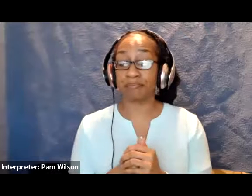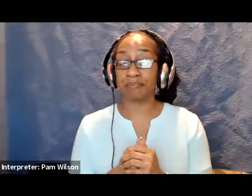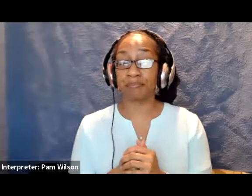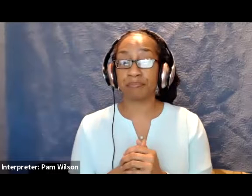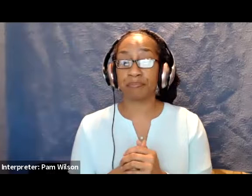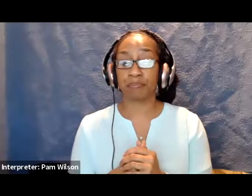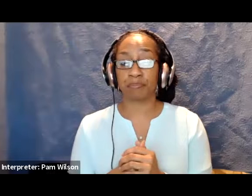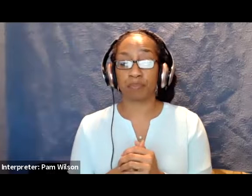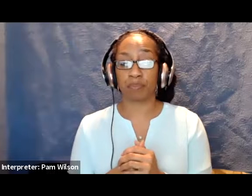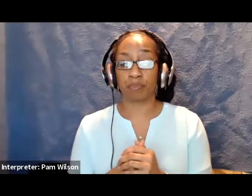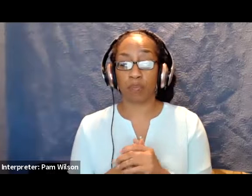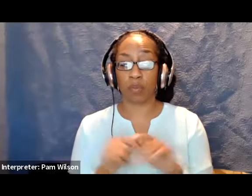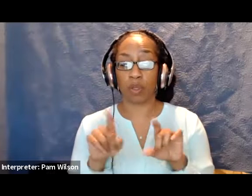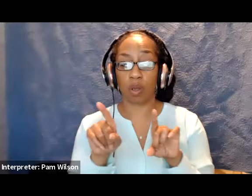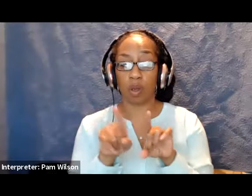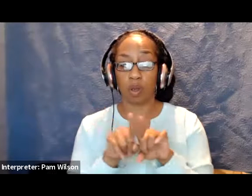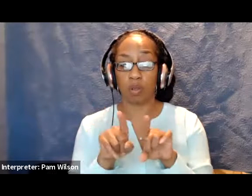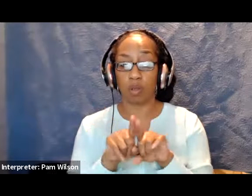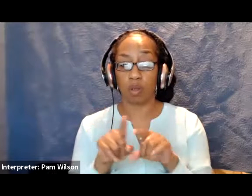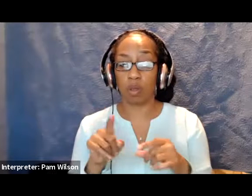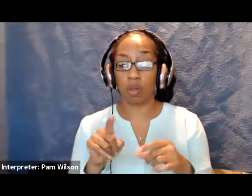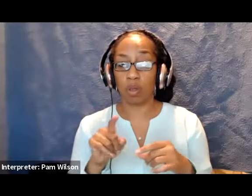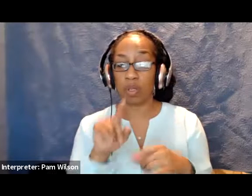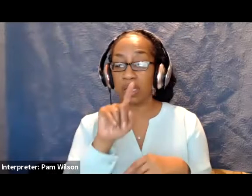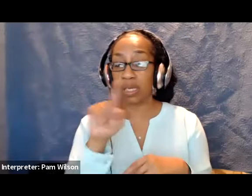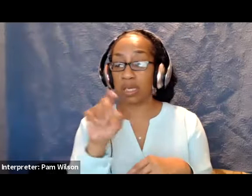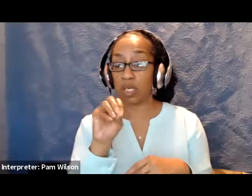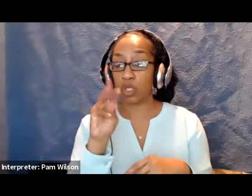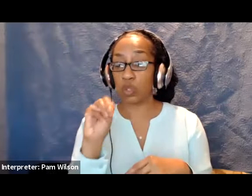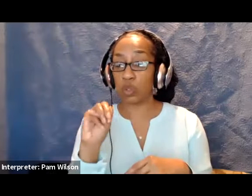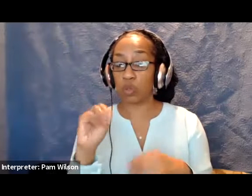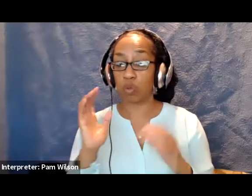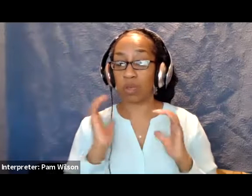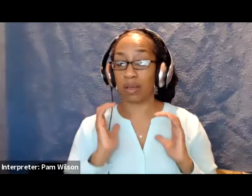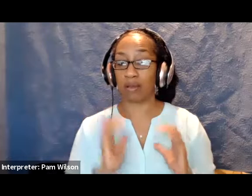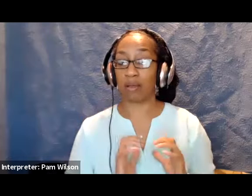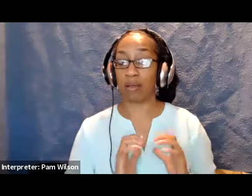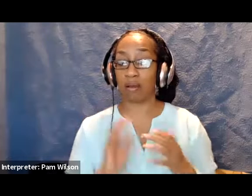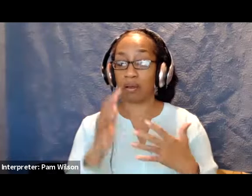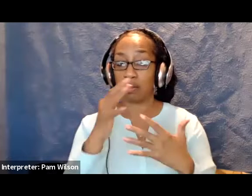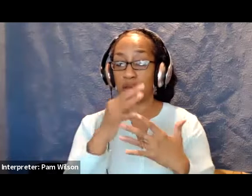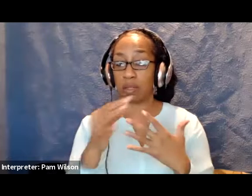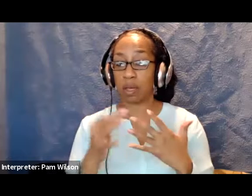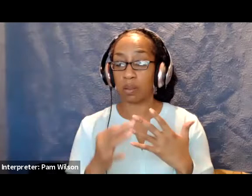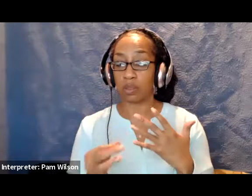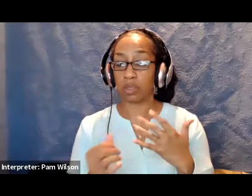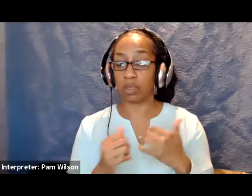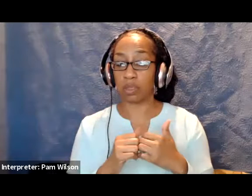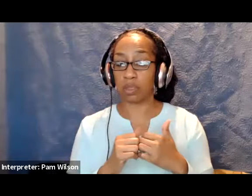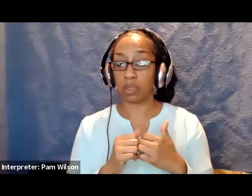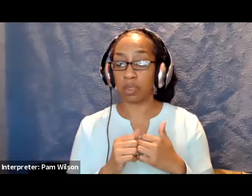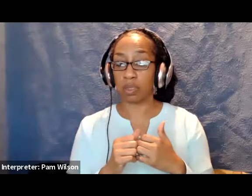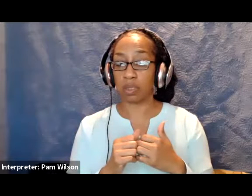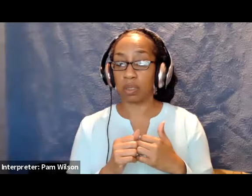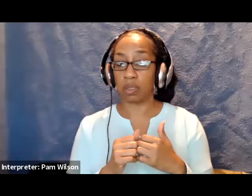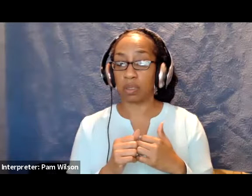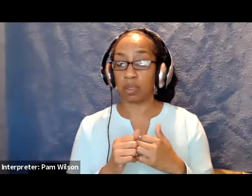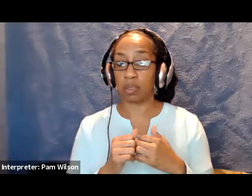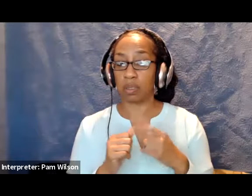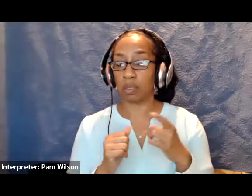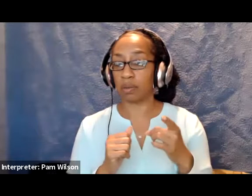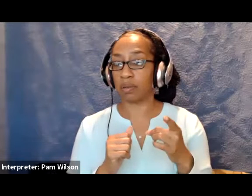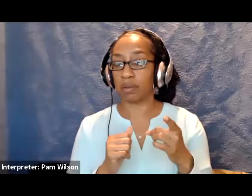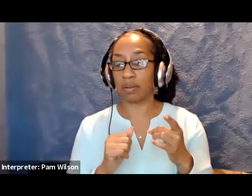There's also an option in Zoom Client, which is basically a fancy word for